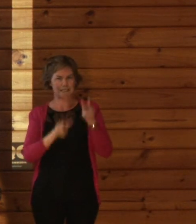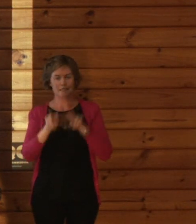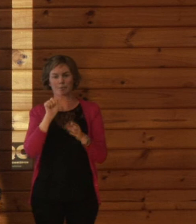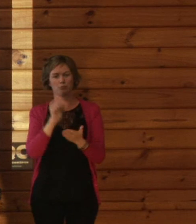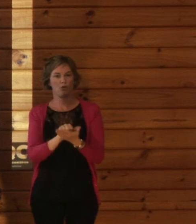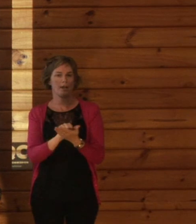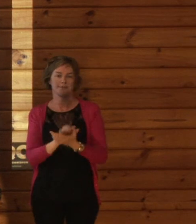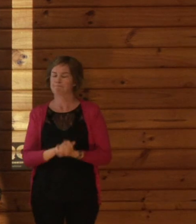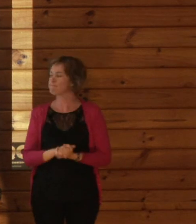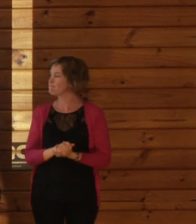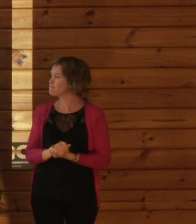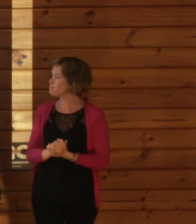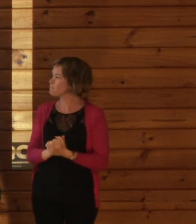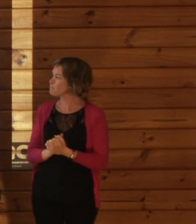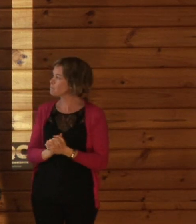So